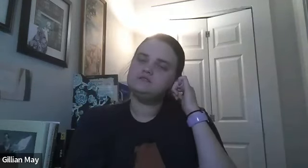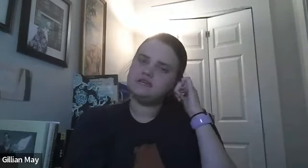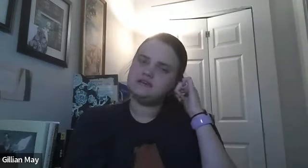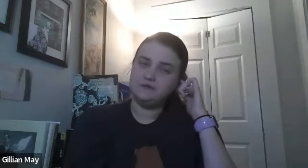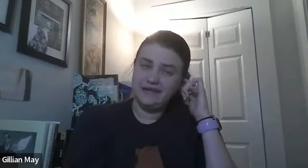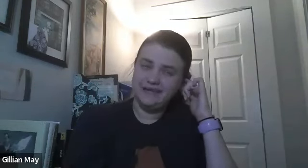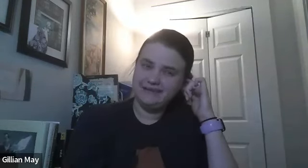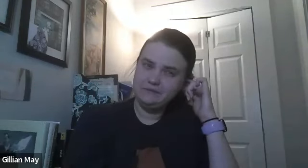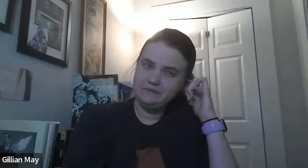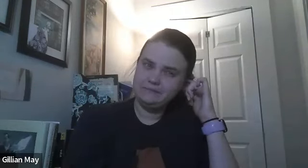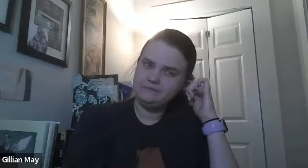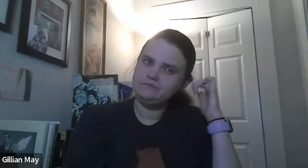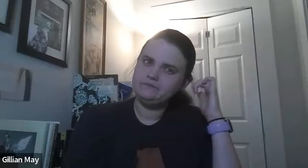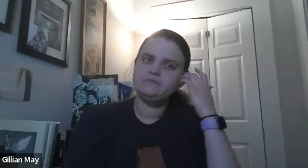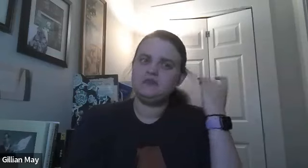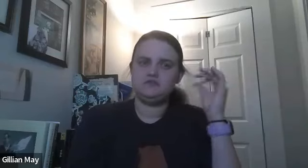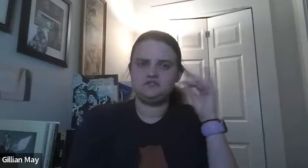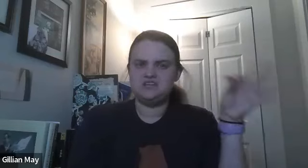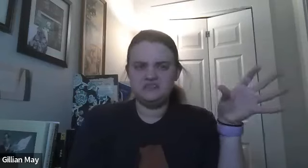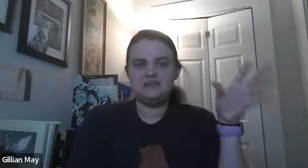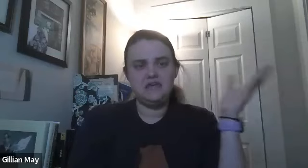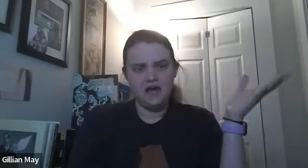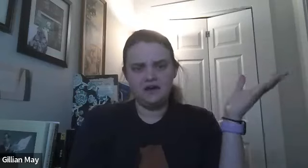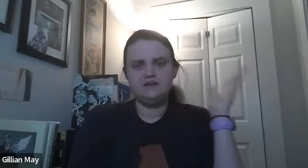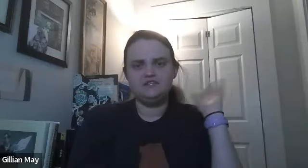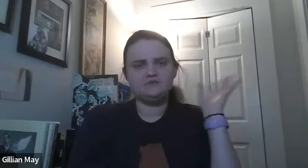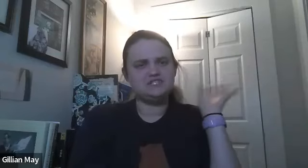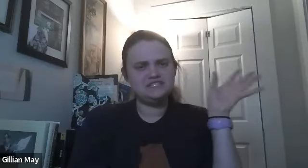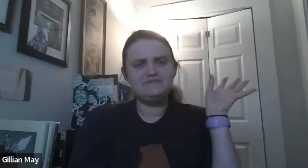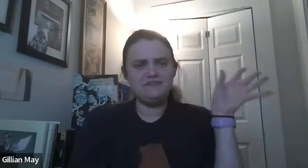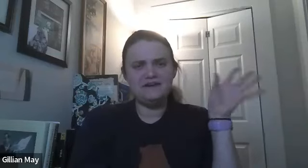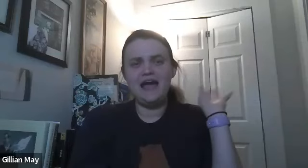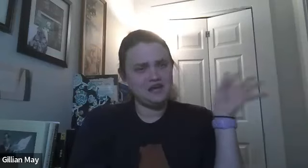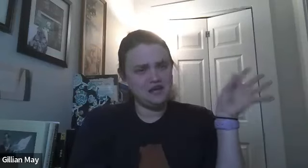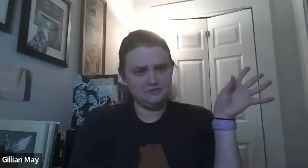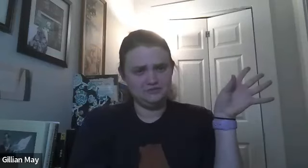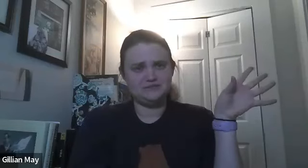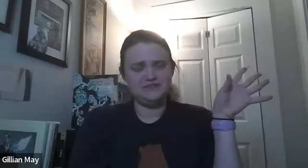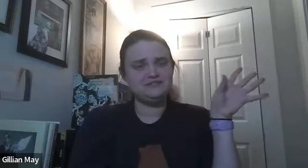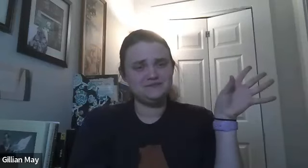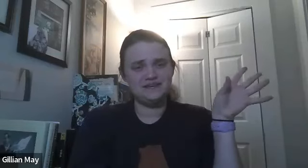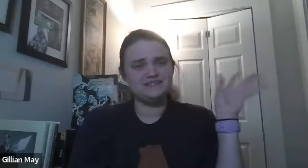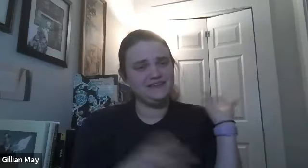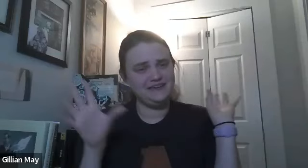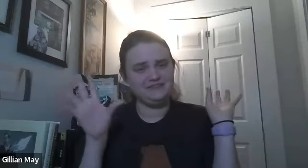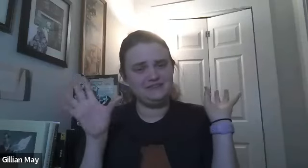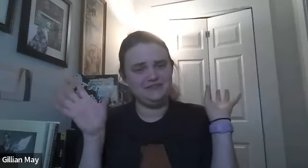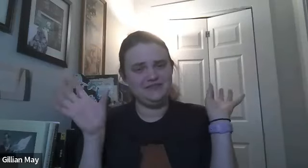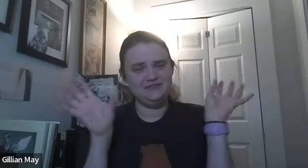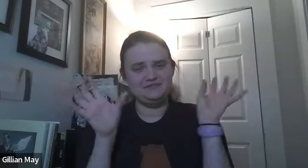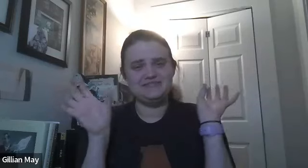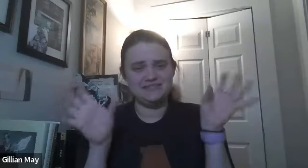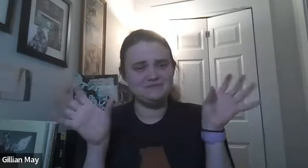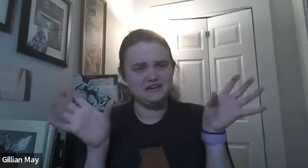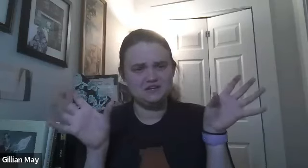sign for naked. Like there's nothing. Yeah. So it's just a very, I know, trust me, there are some signs that like they use the same sign. You're